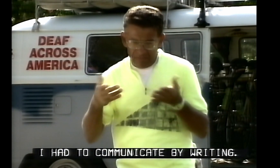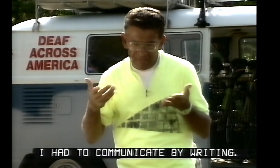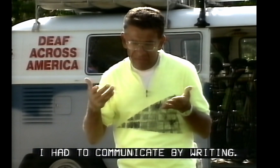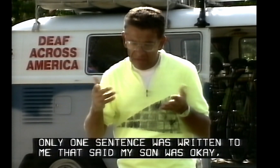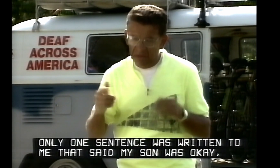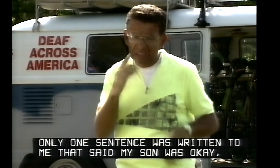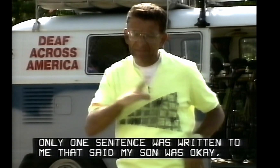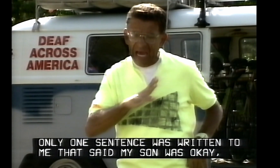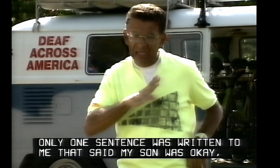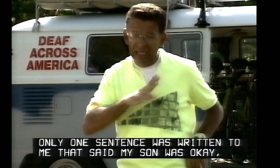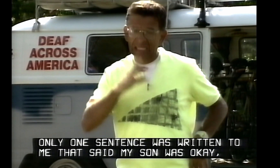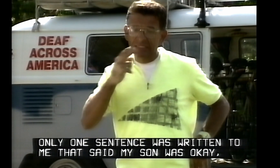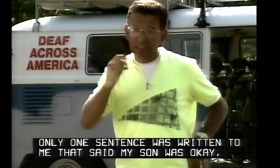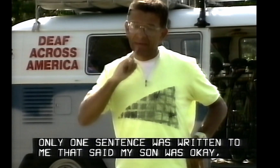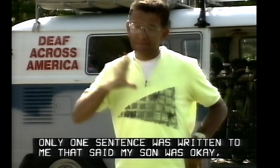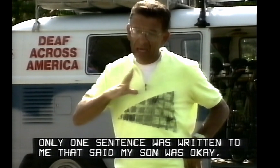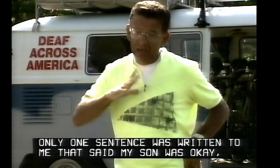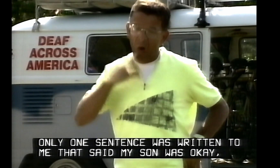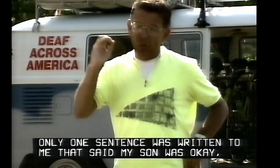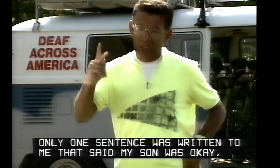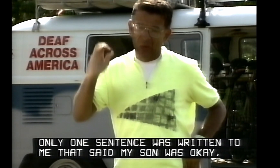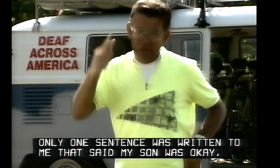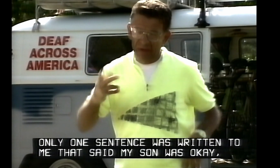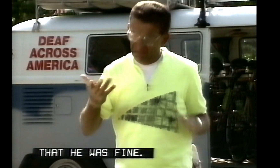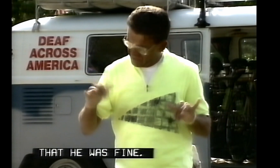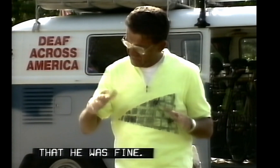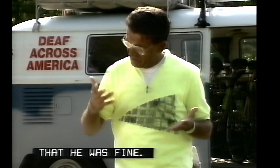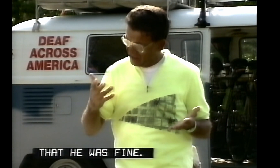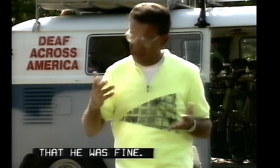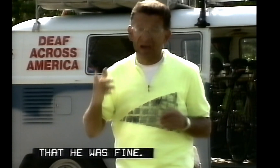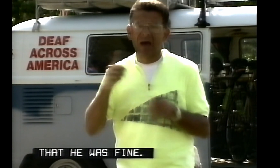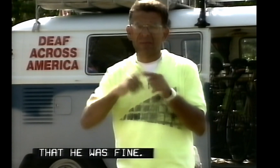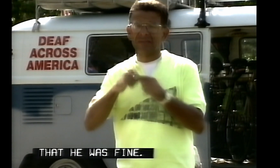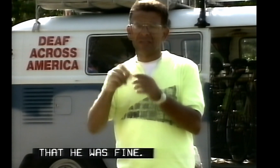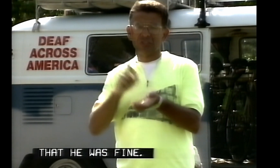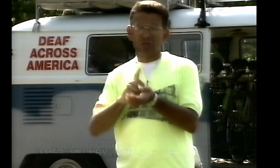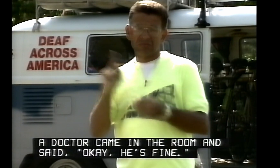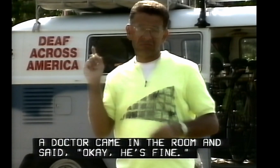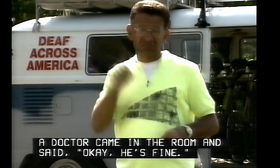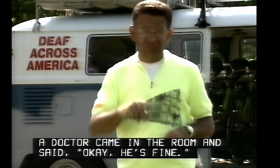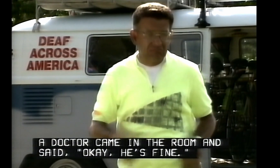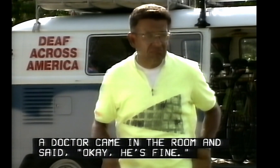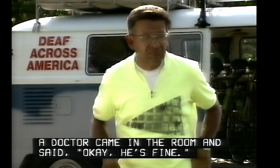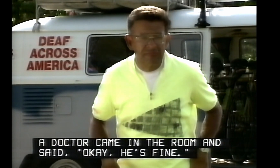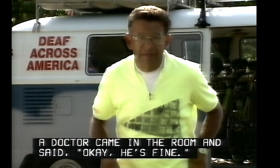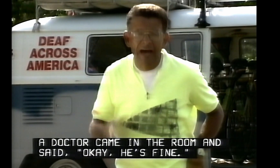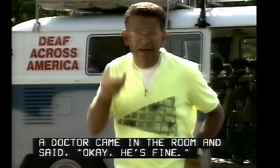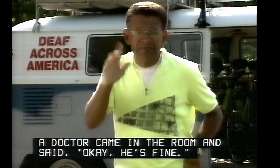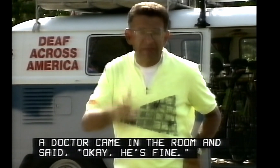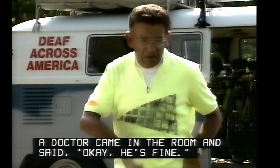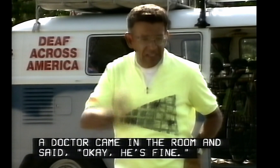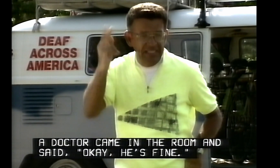bring attention to the needs of the deaf community and to specifically publicize the country's need for more sign